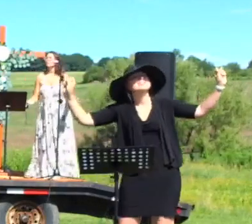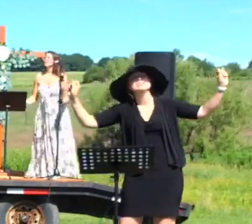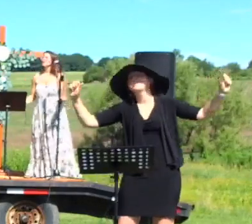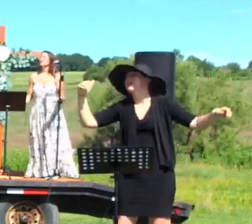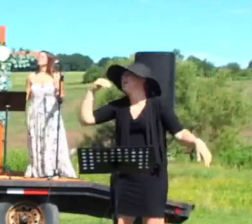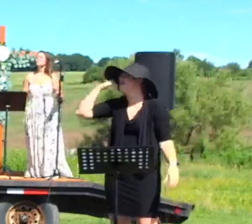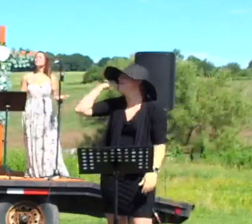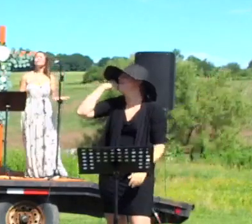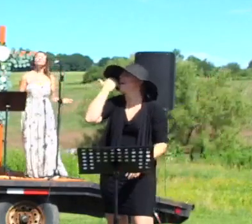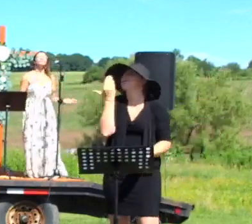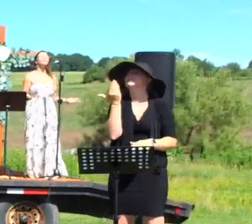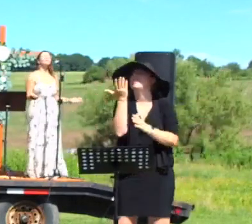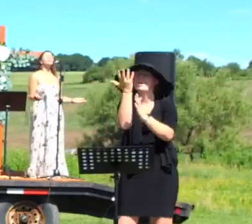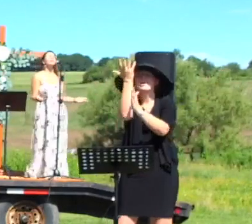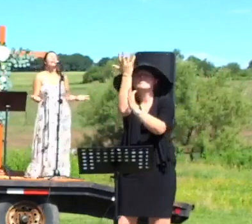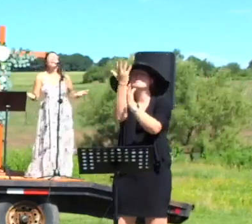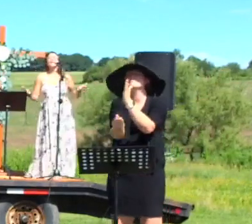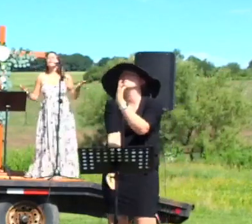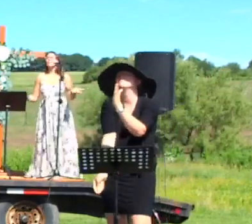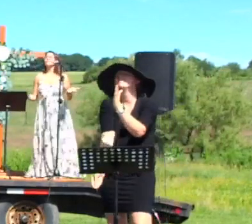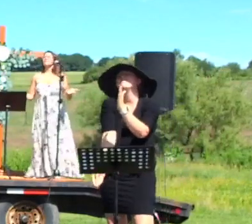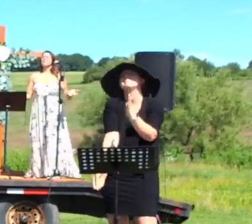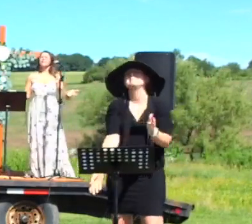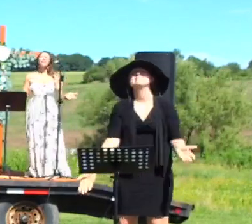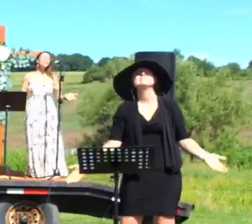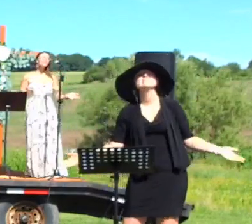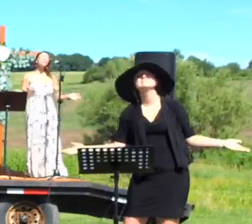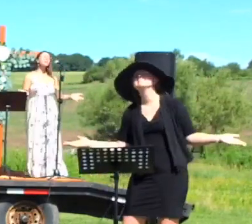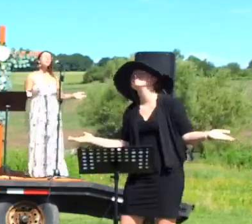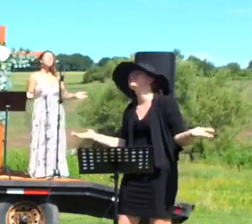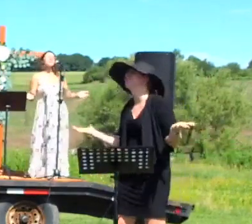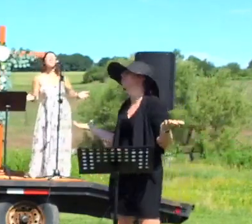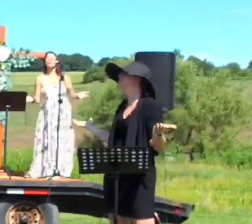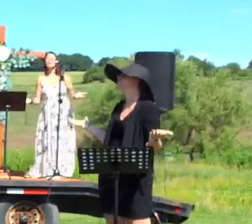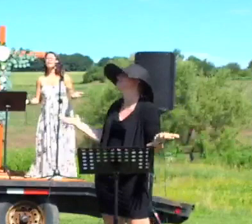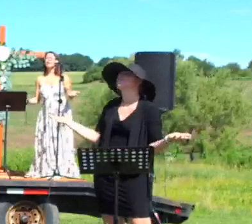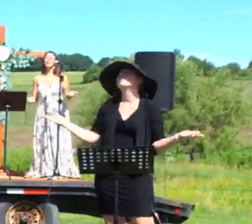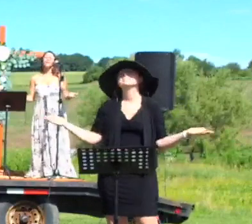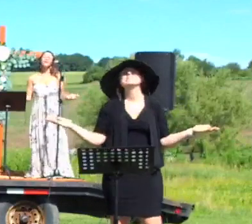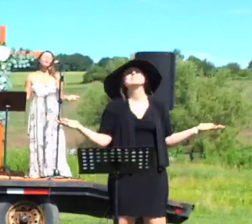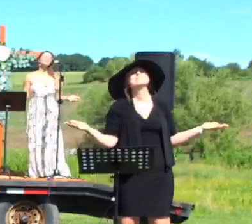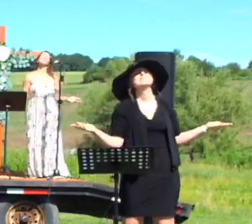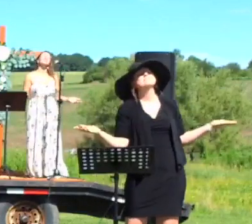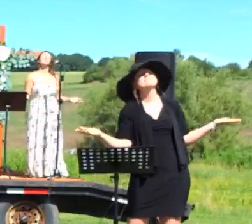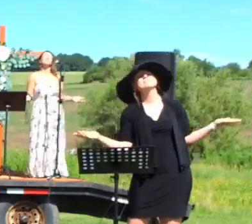heart becomes free and my shame is